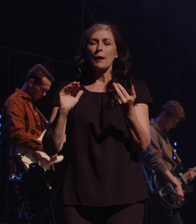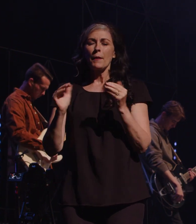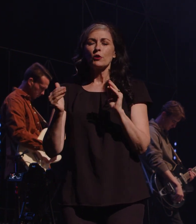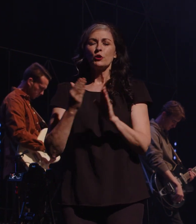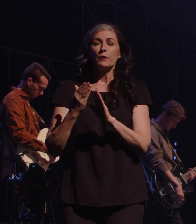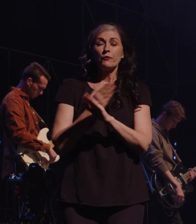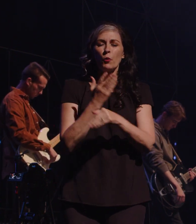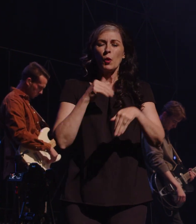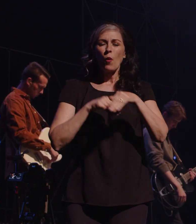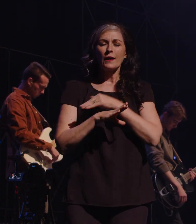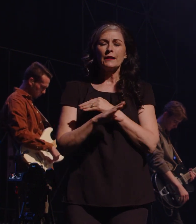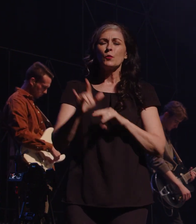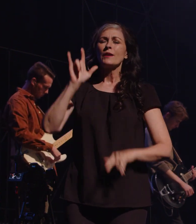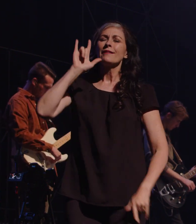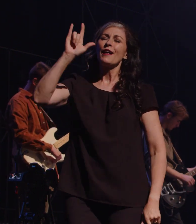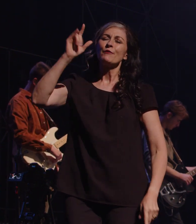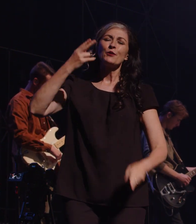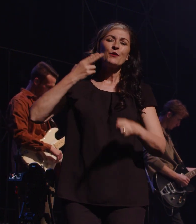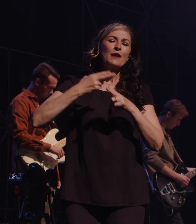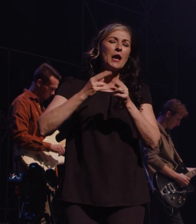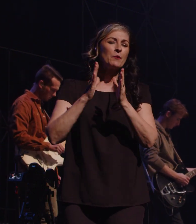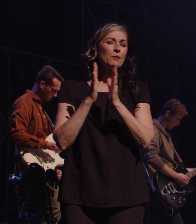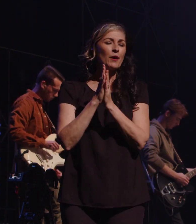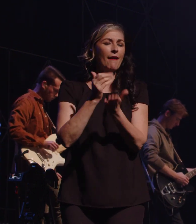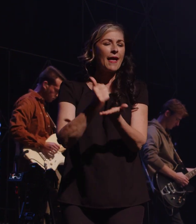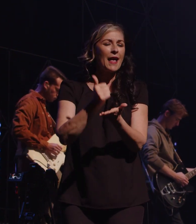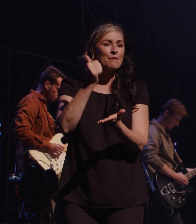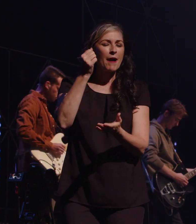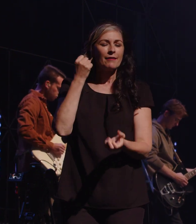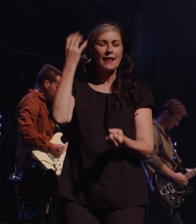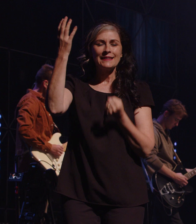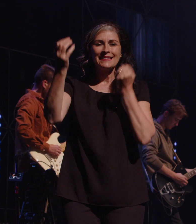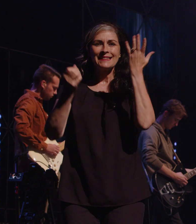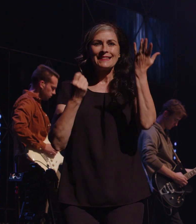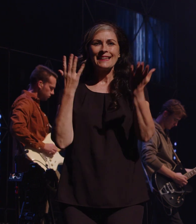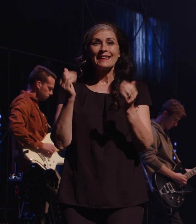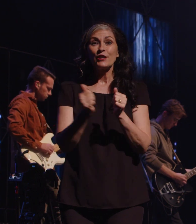walked in this room, Lord. We love you. In your name we pray. Amen. Let's sing together.